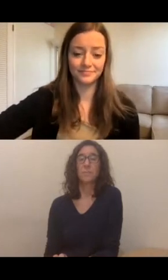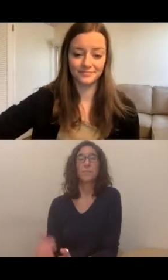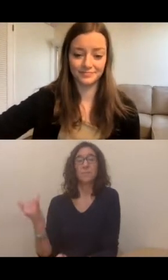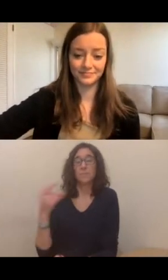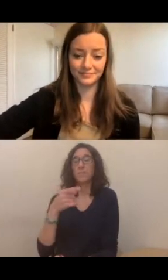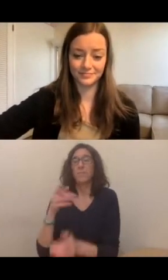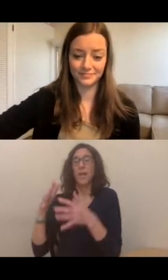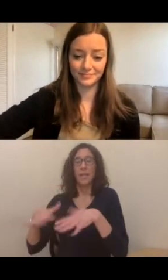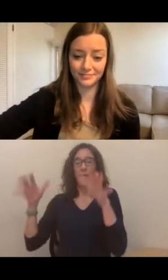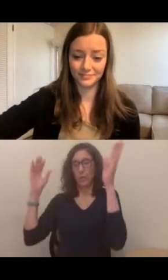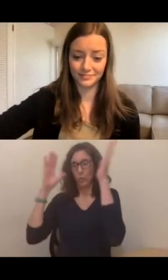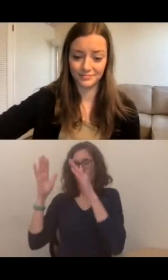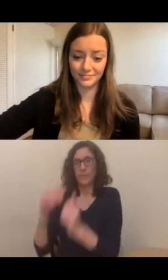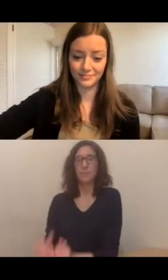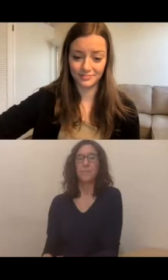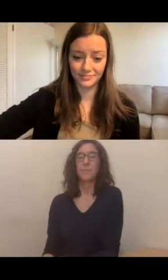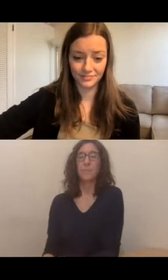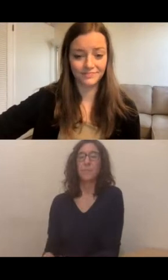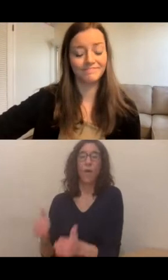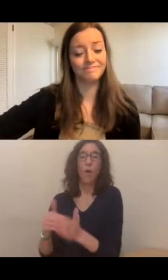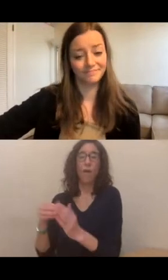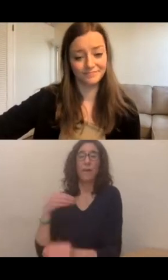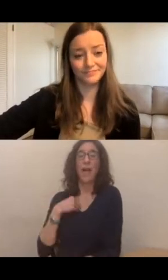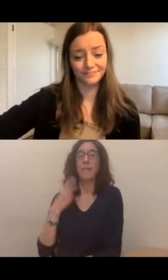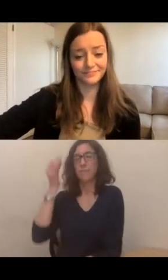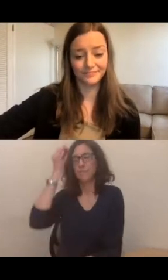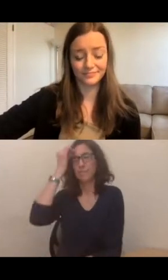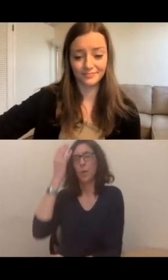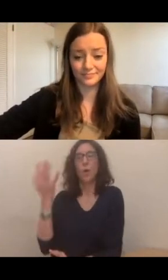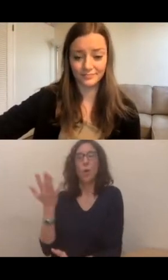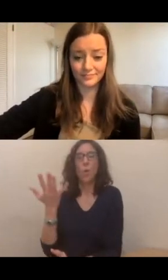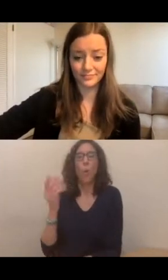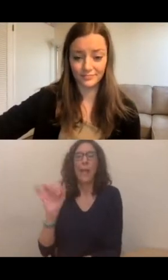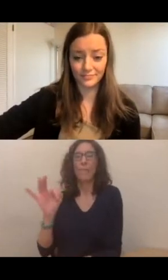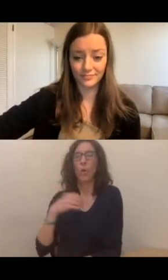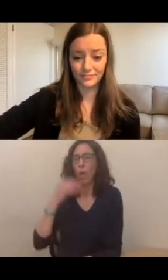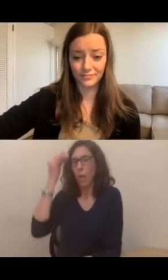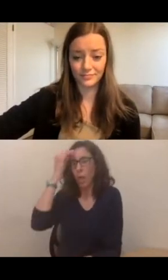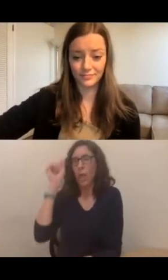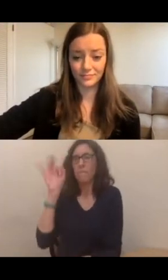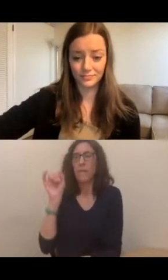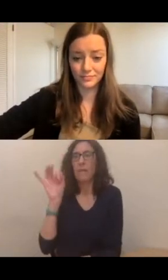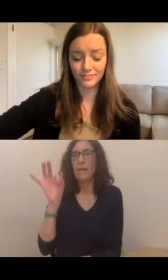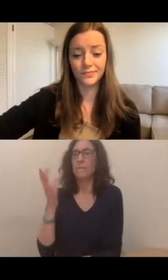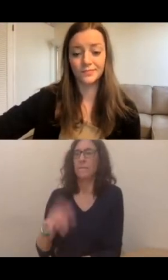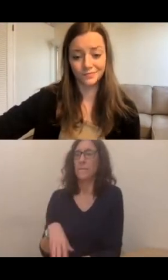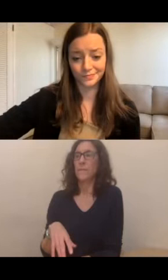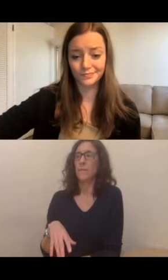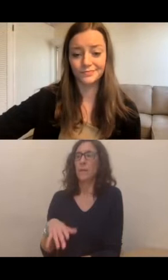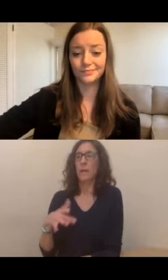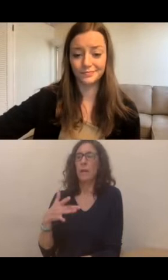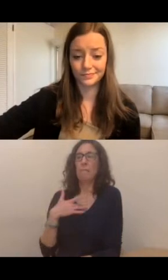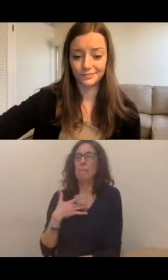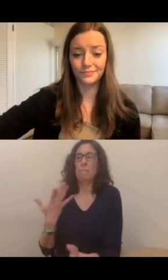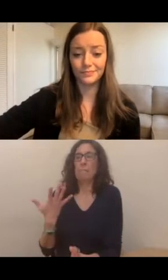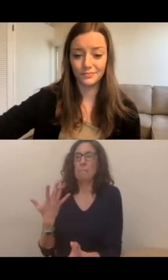feeling unmotivated. Now, for anxiety and worry, it often includes what-if thoughts or feeling unsure